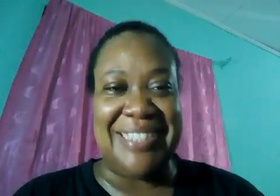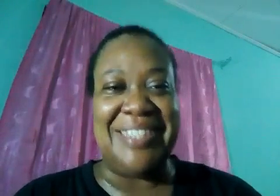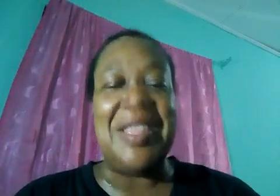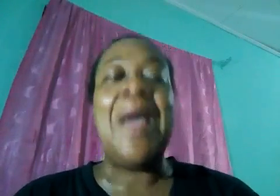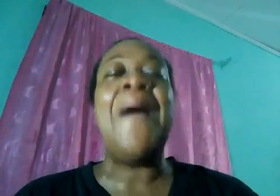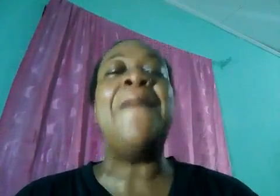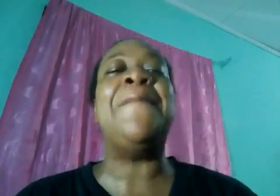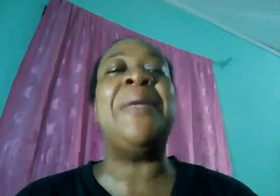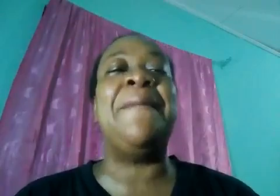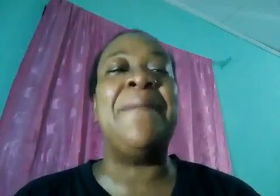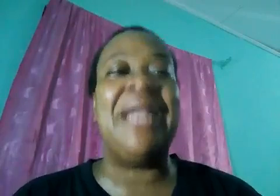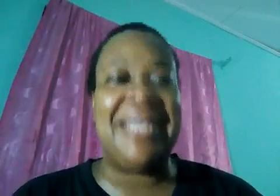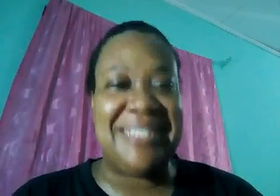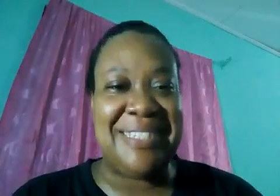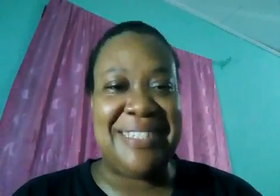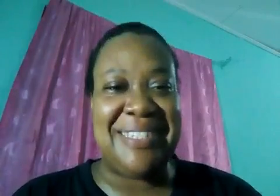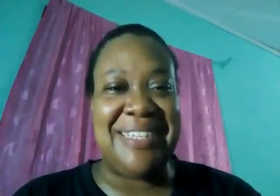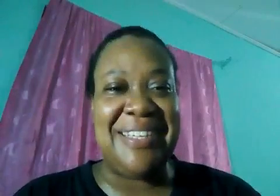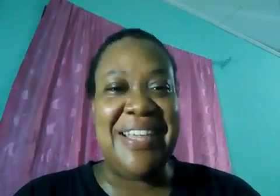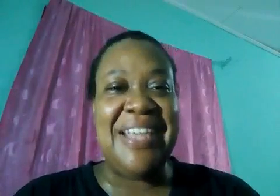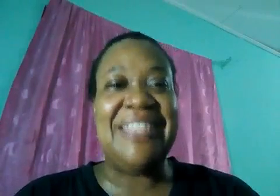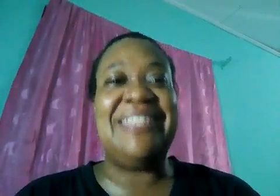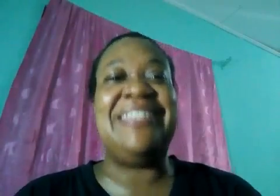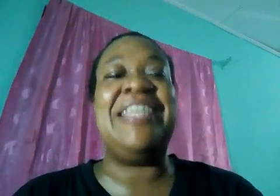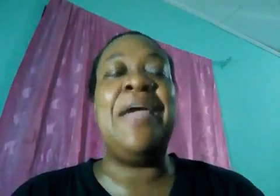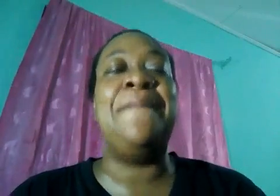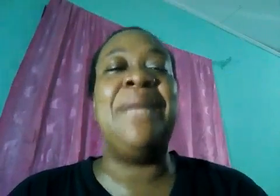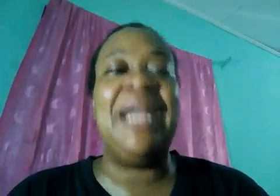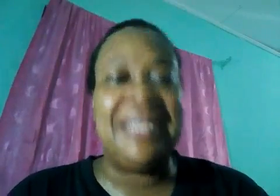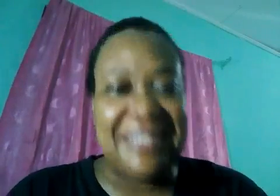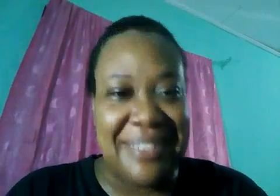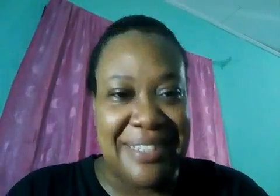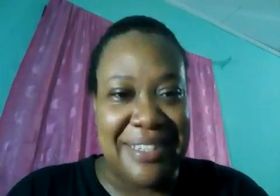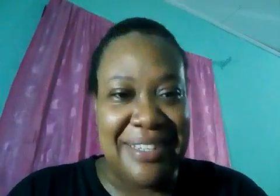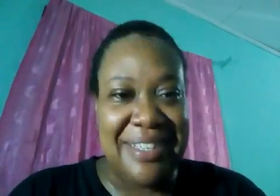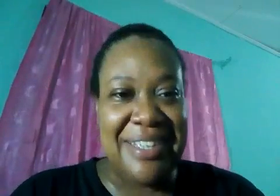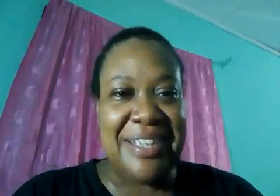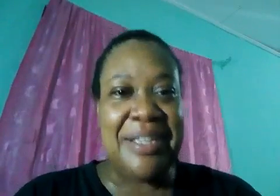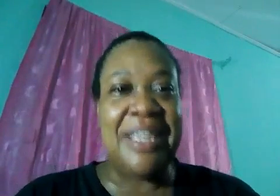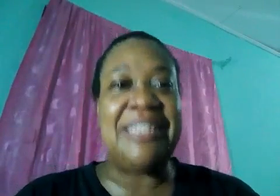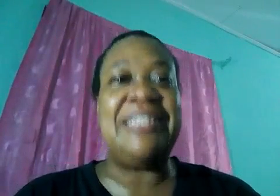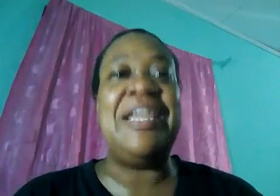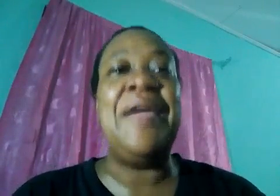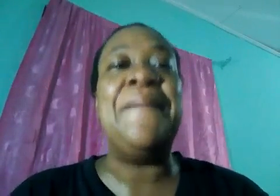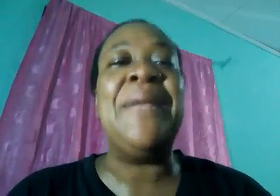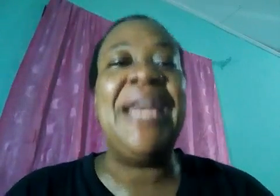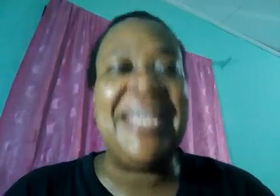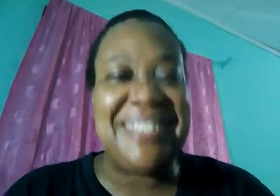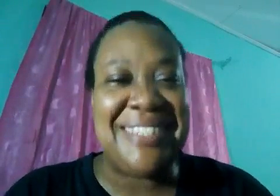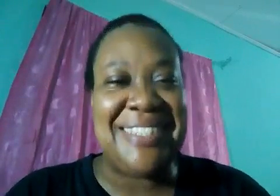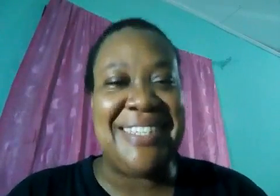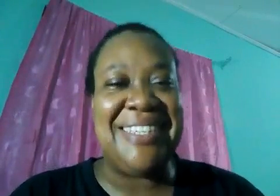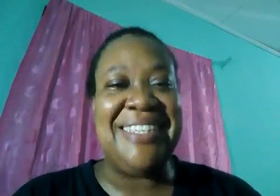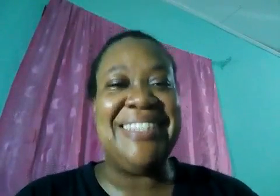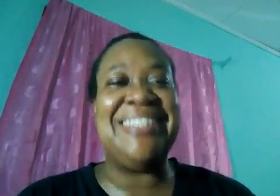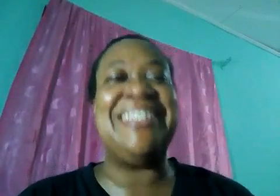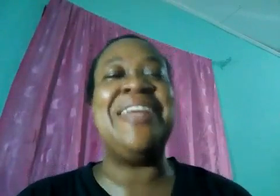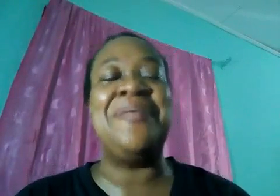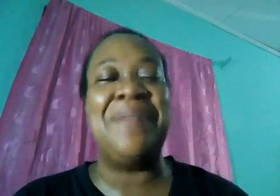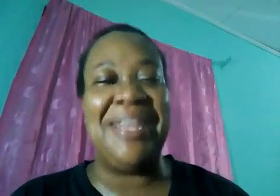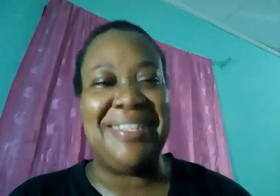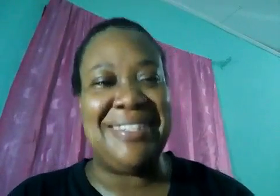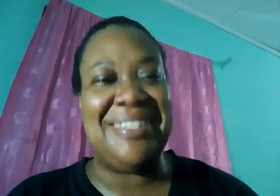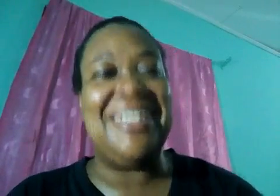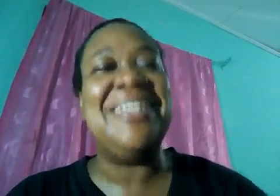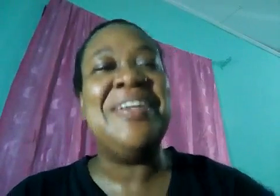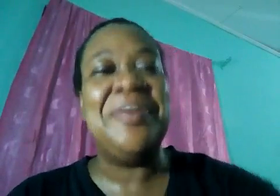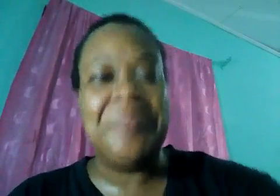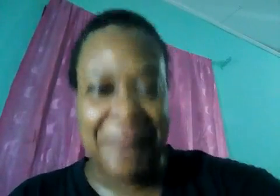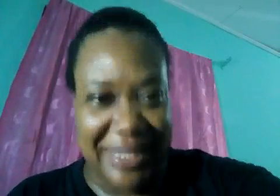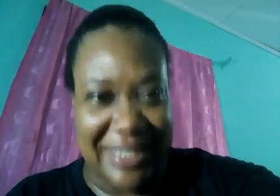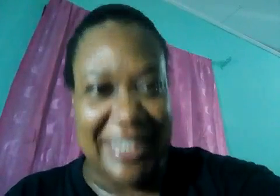Be blessed. Stay blessed. Stay blessed. Stay blessed. Blessings.